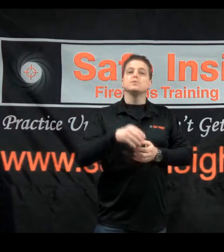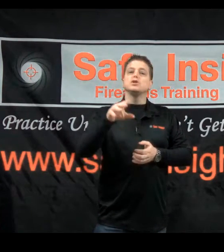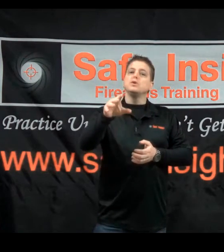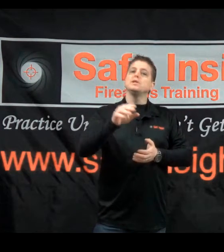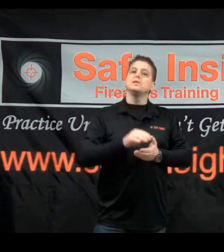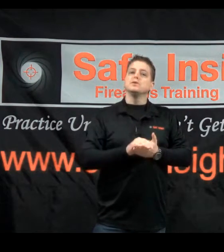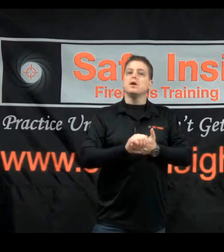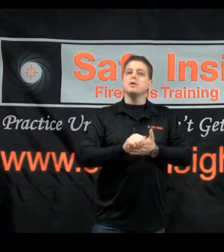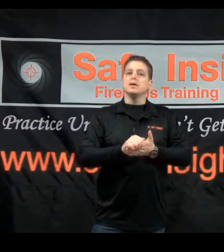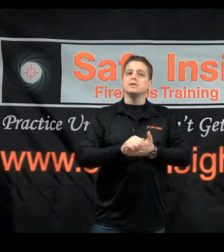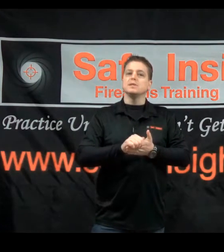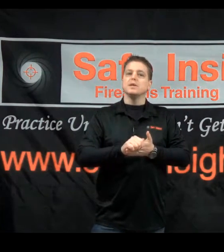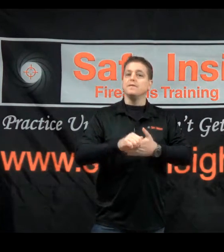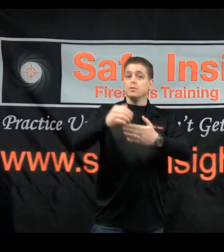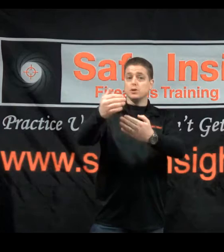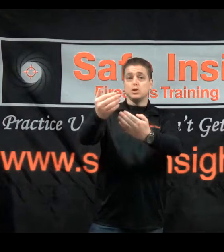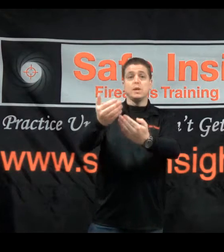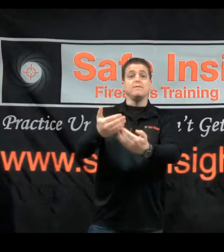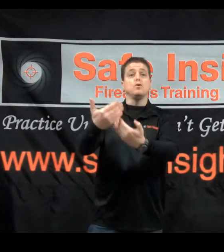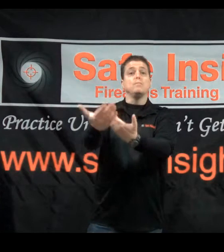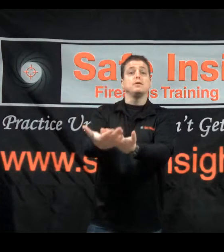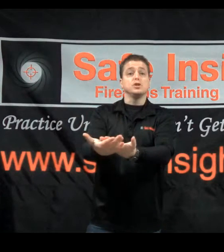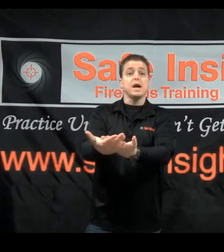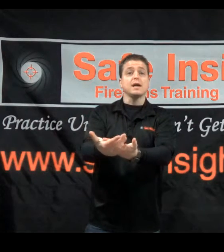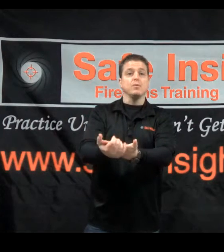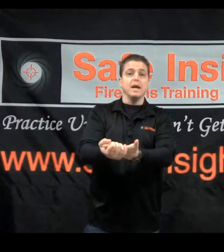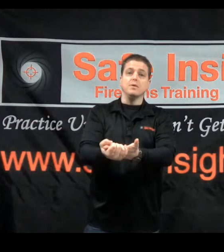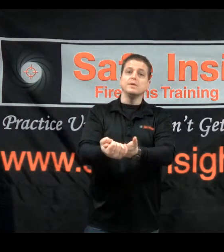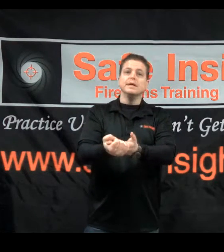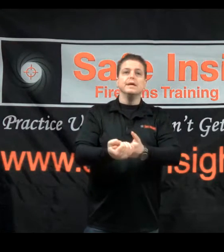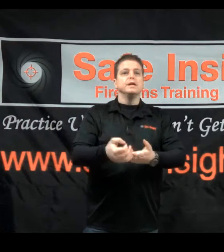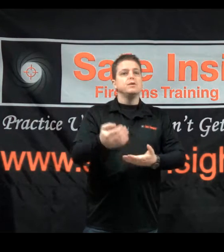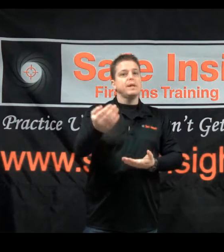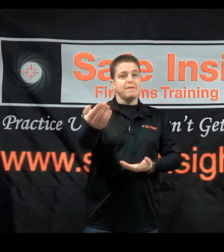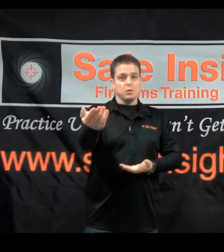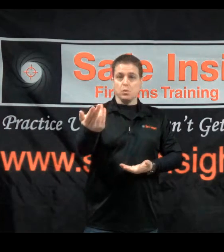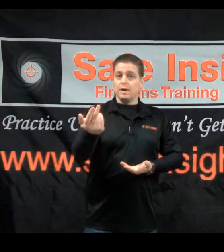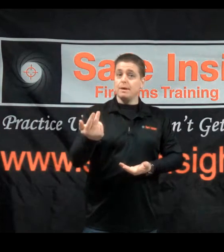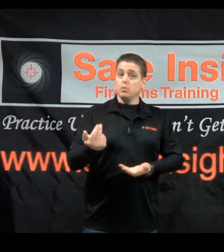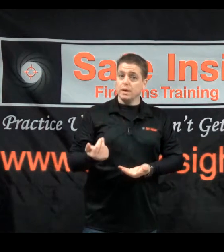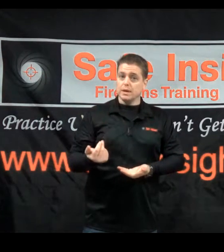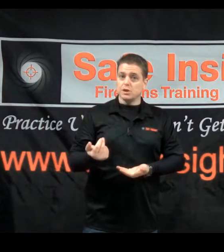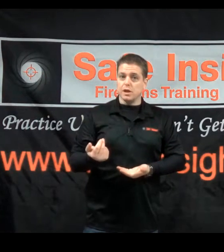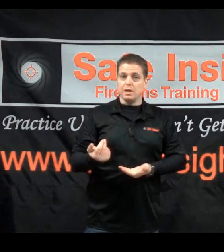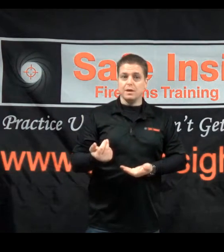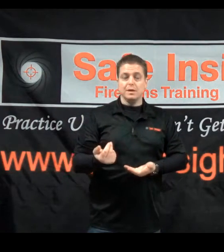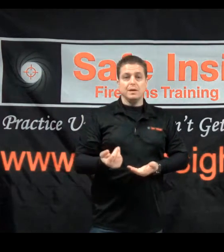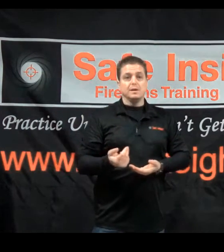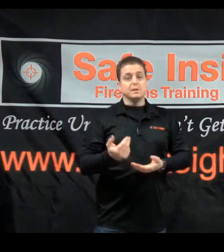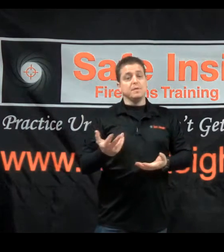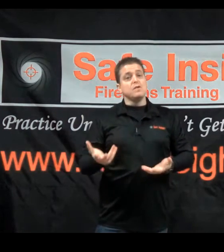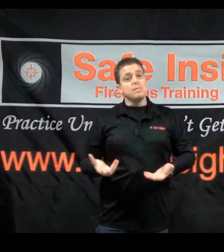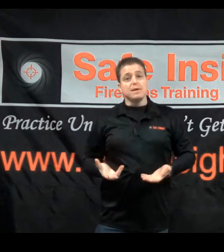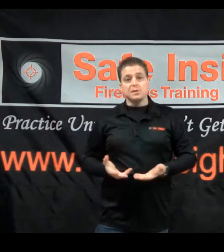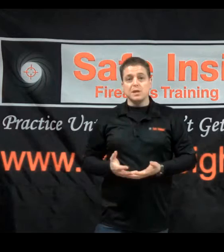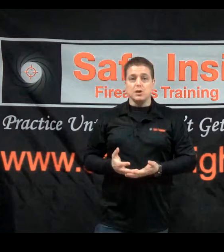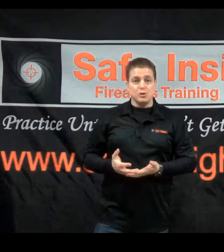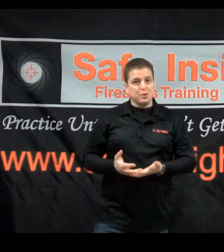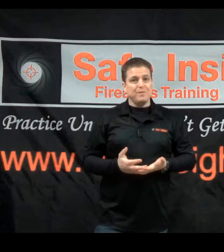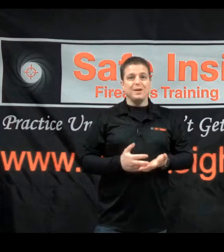shooting steel targets, if you were to shoot a full metal jacket round, you would have to worry about ricochet. Some of you may have seen YouTube videos